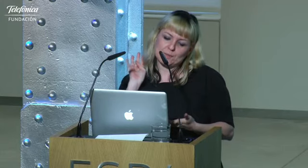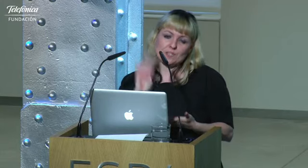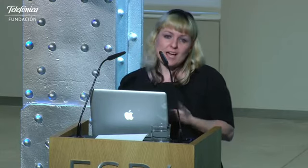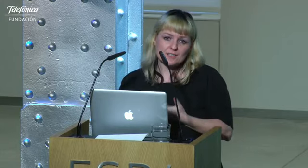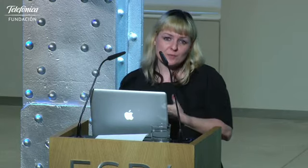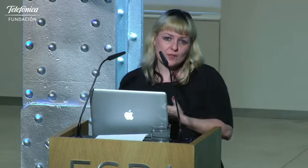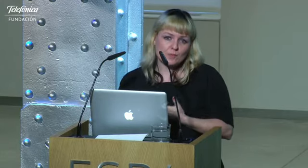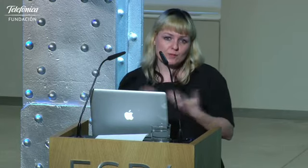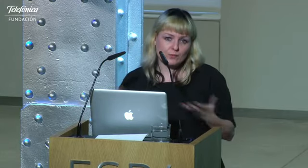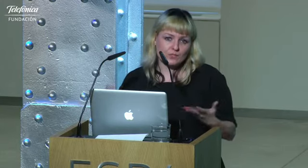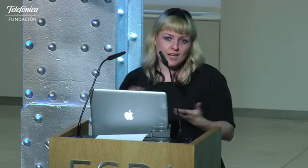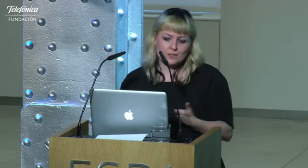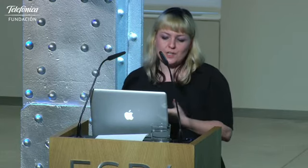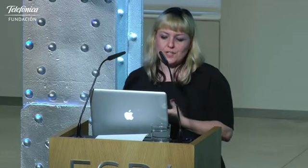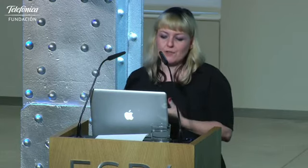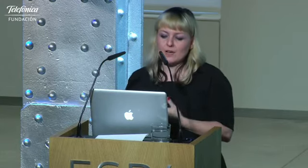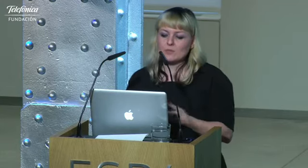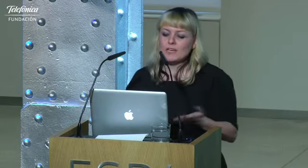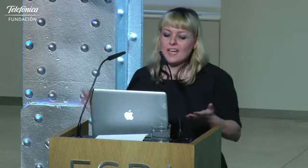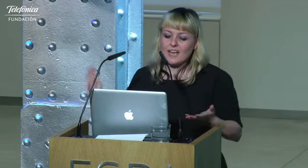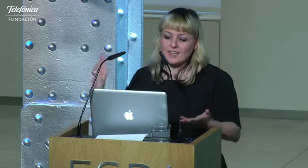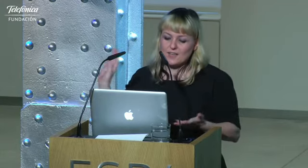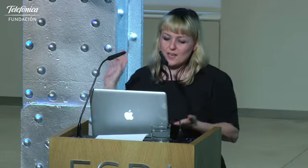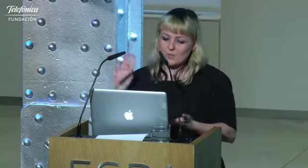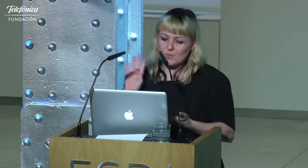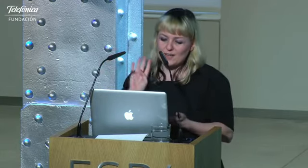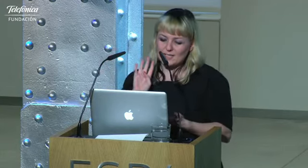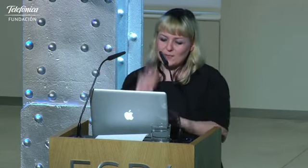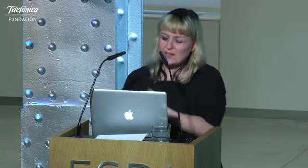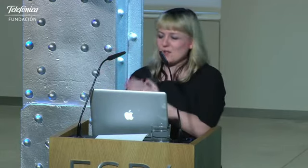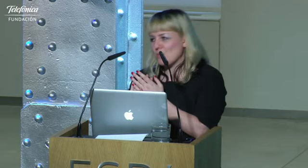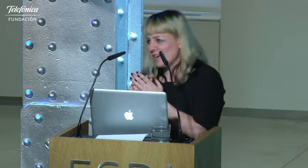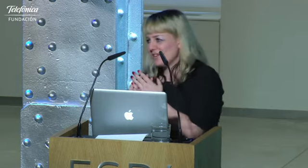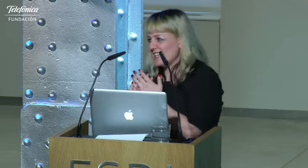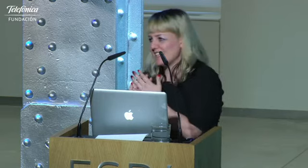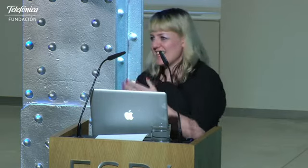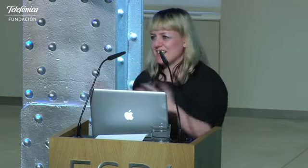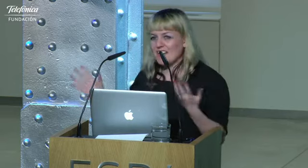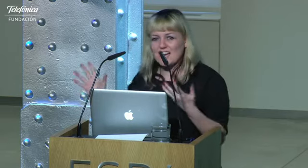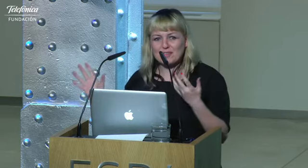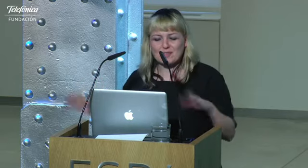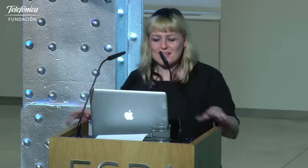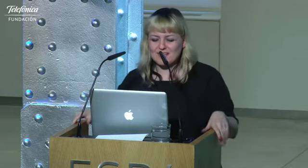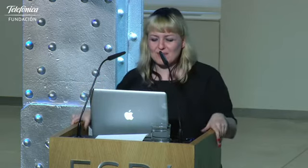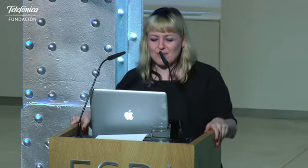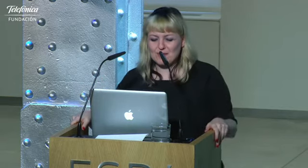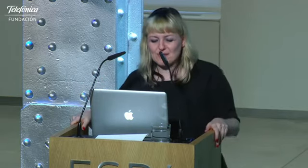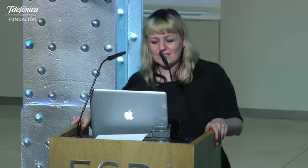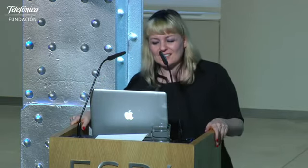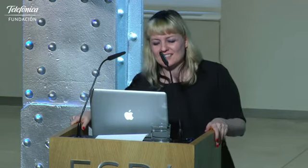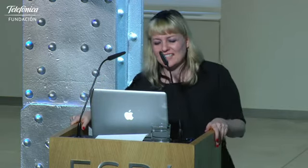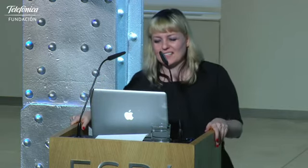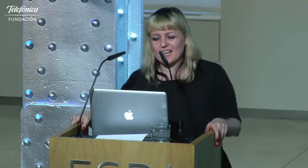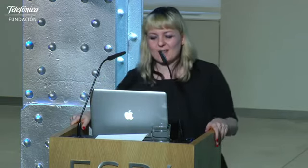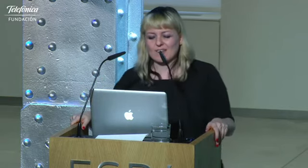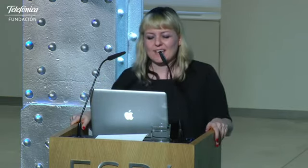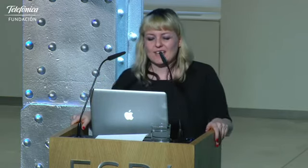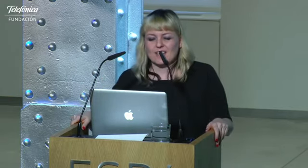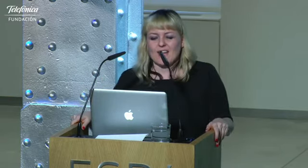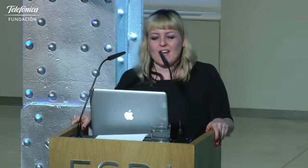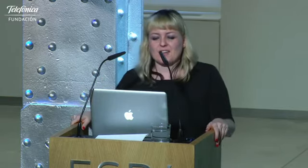a dance film, a full dance feature film, and an experiential world in Second Life, the 3D world in Second